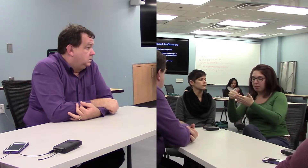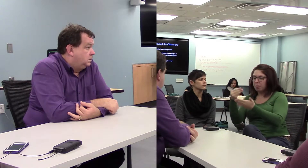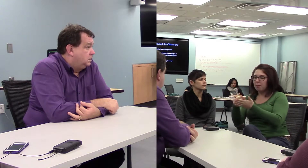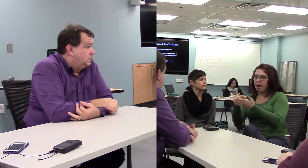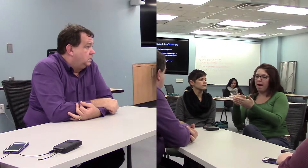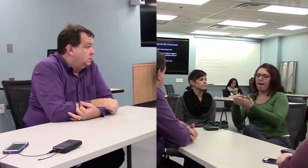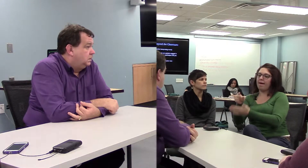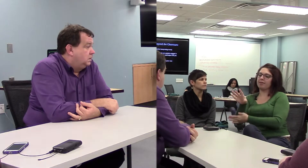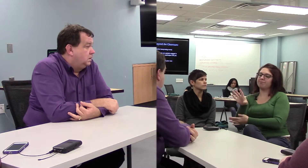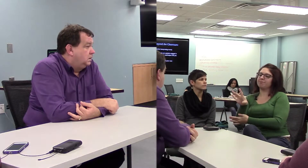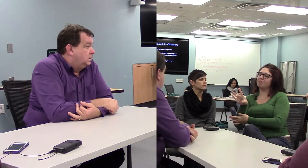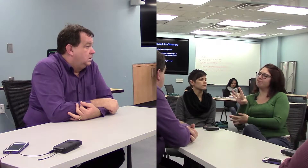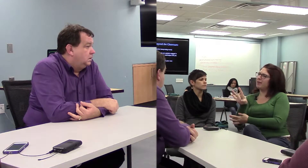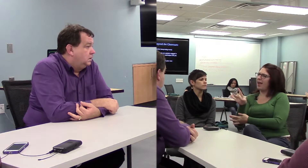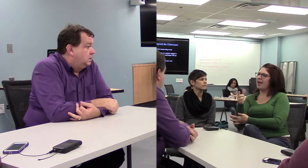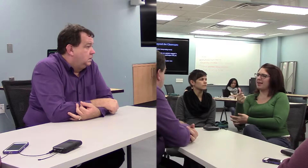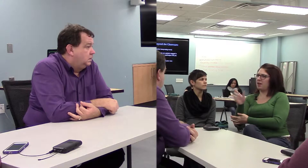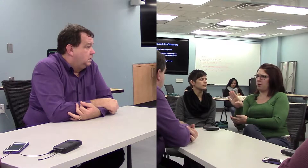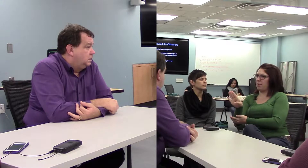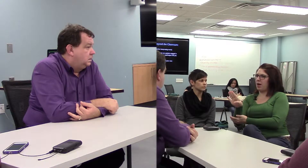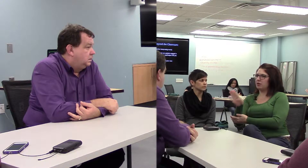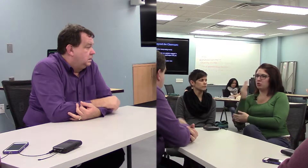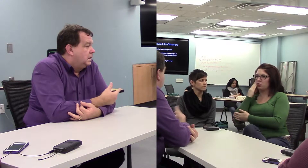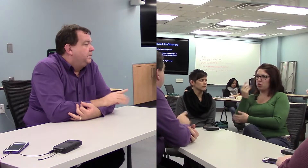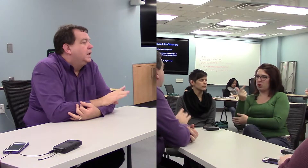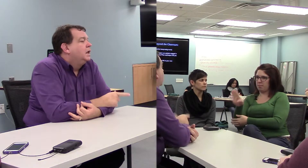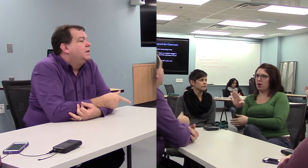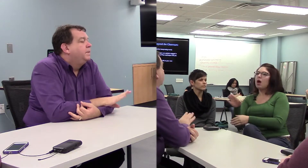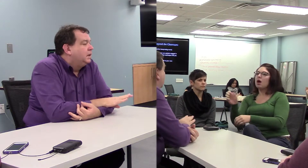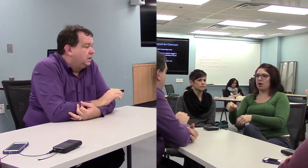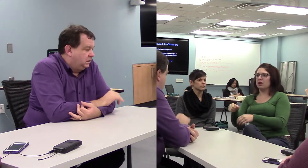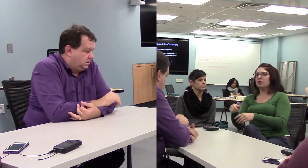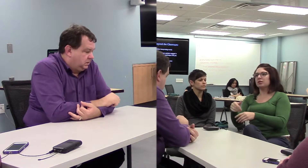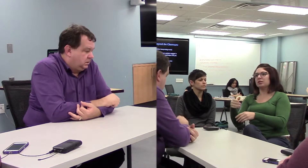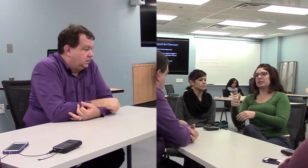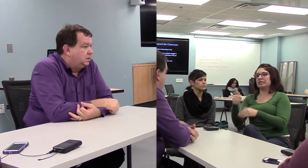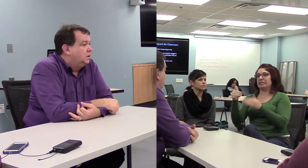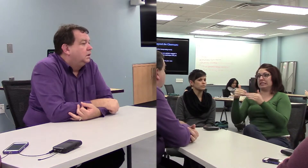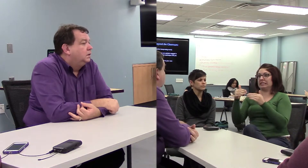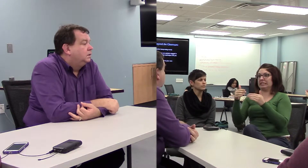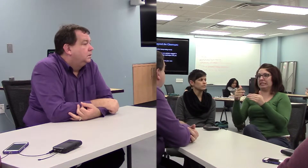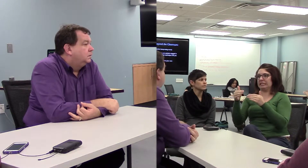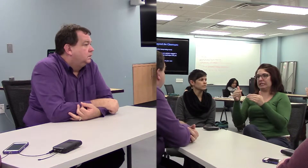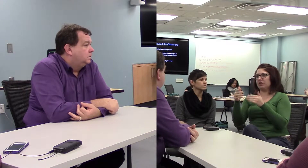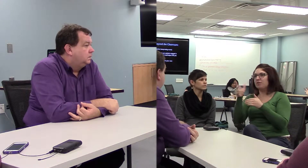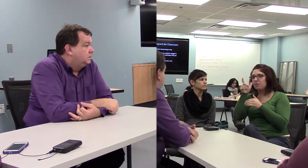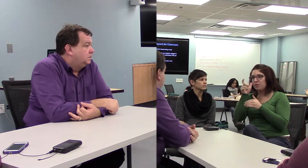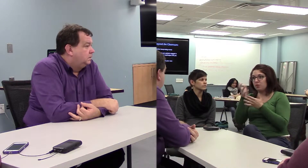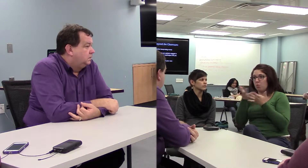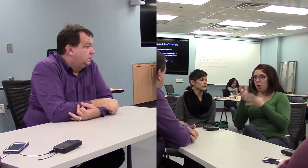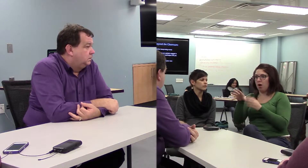you're wanting to shoot a lot of video, something more like above 30 gigabytes for your memory card.